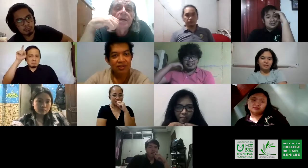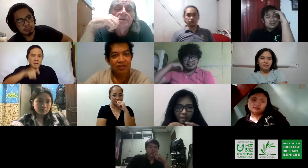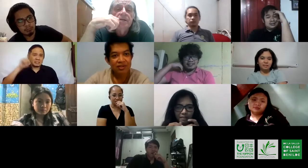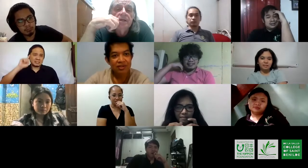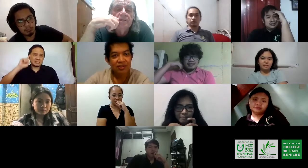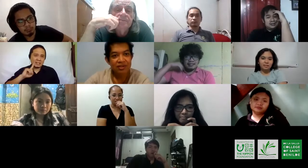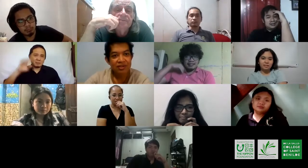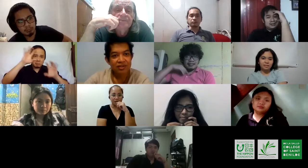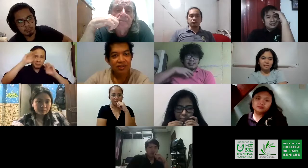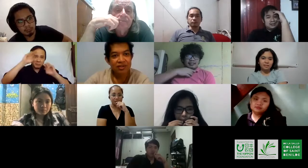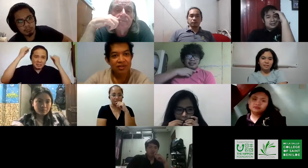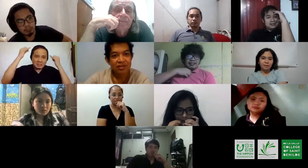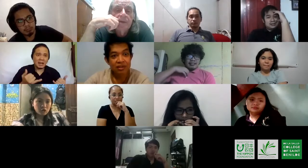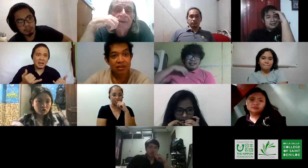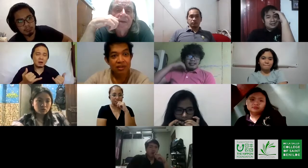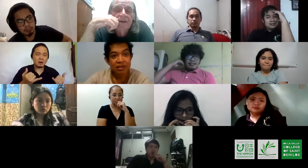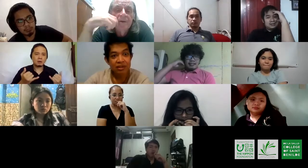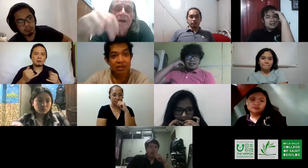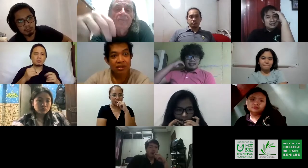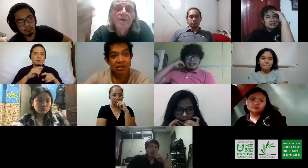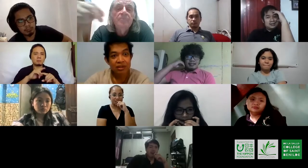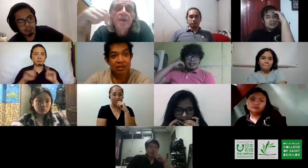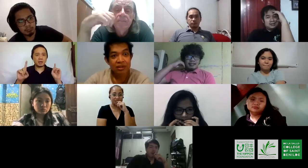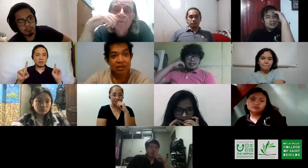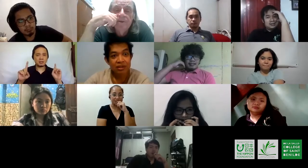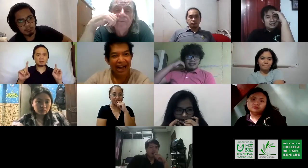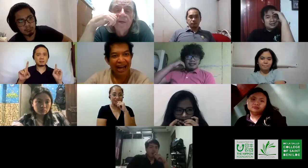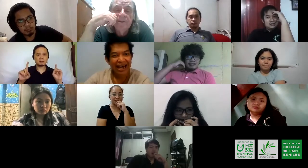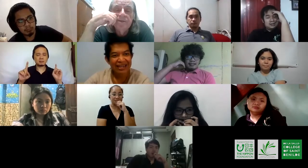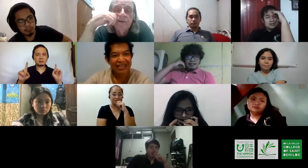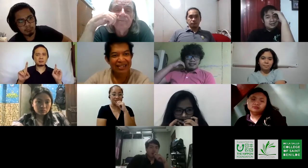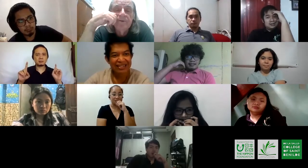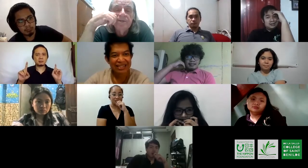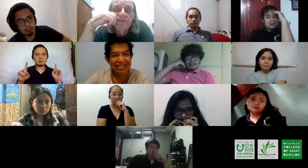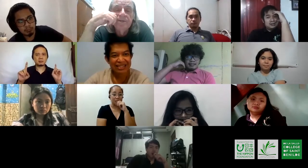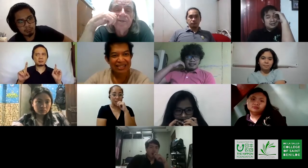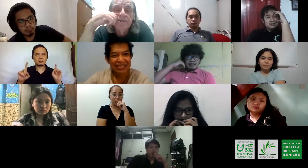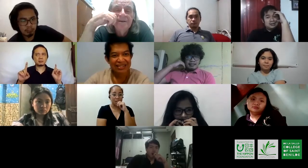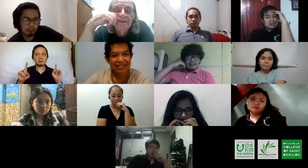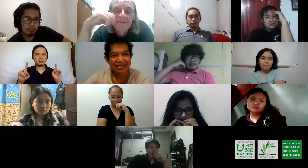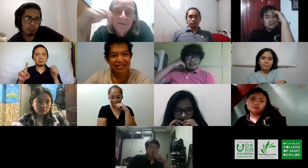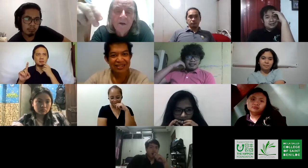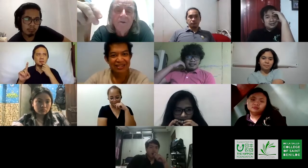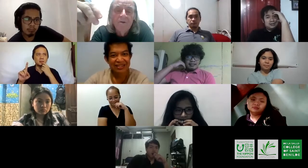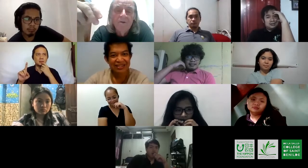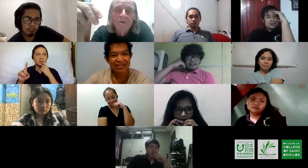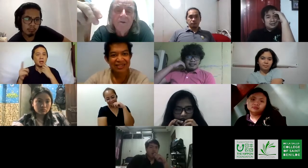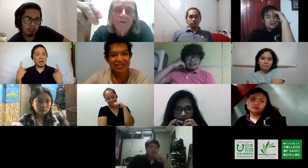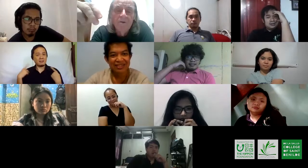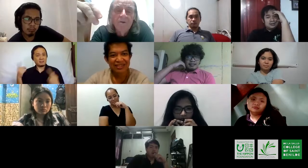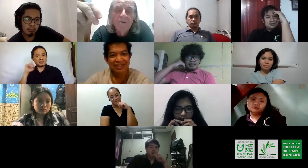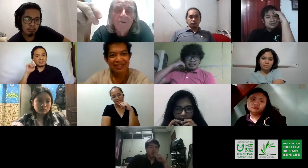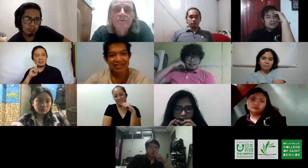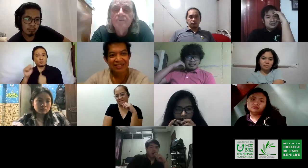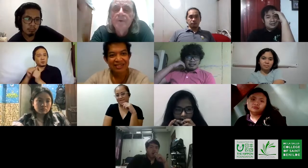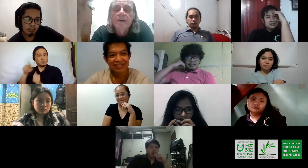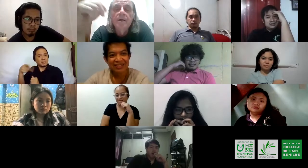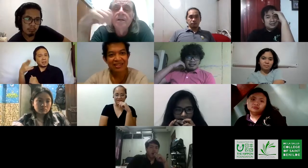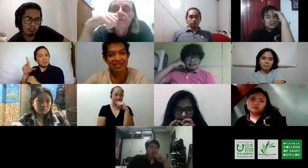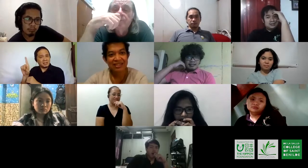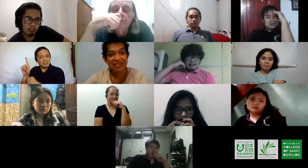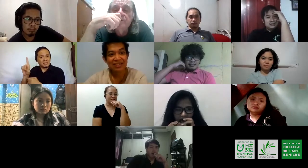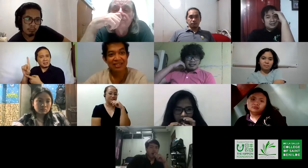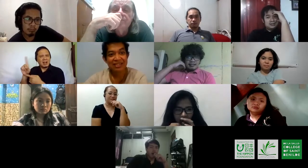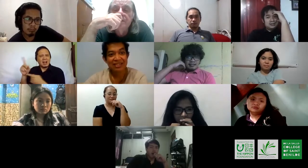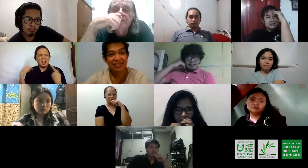with PhD. We have deaf people with administrative experience. So it's easy to pick